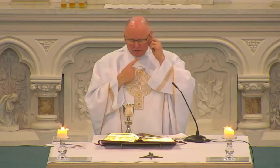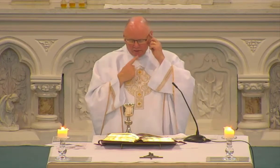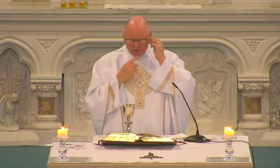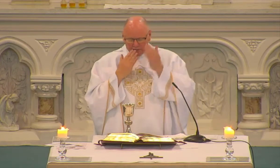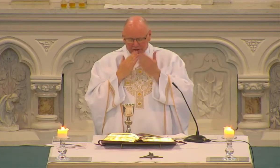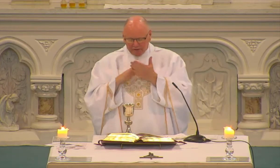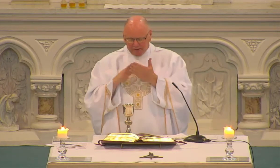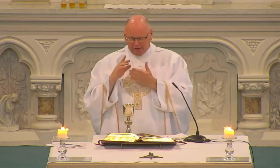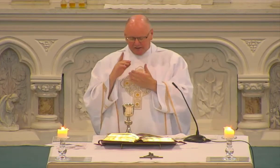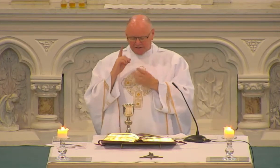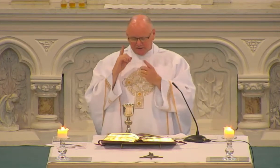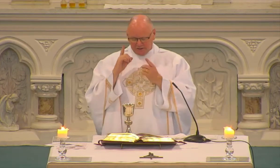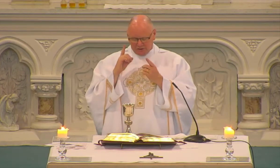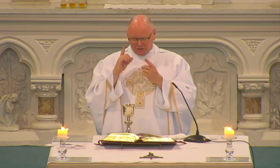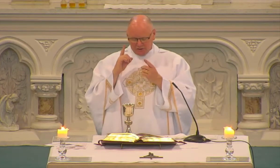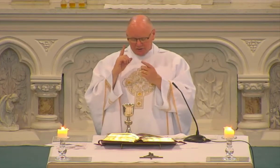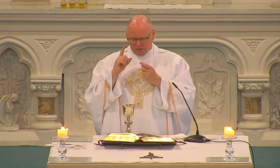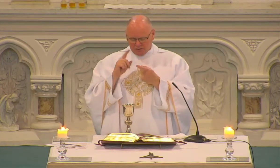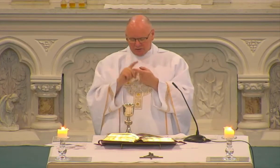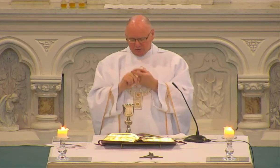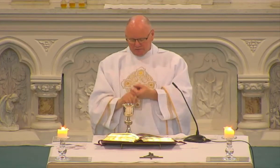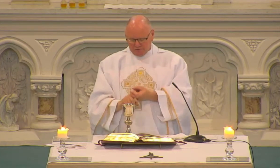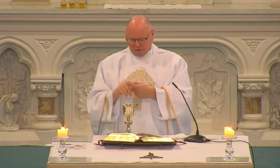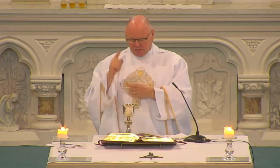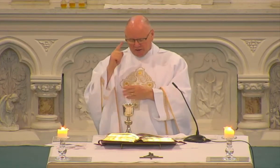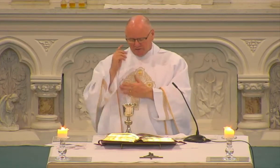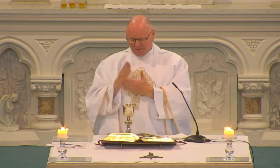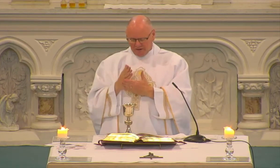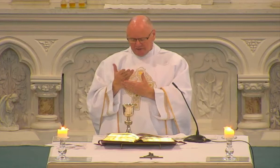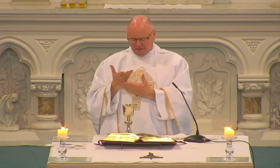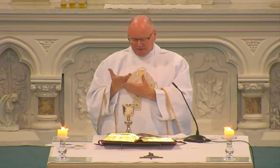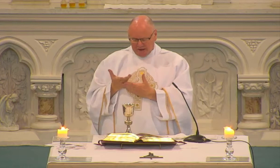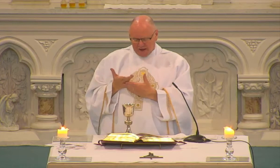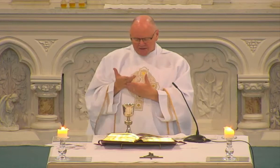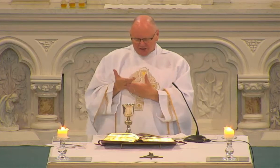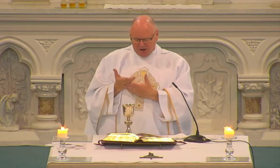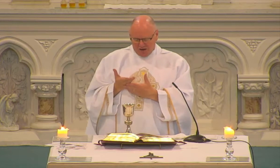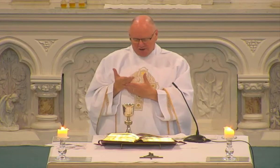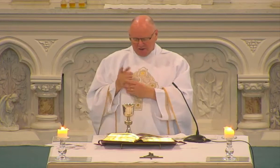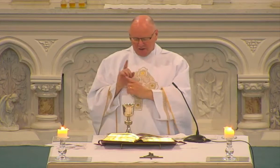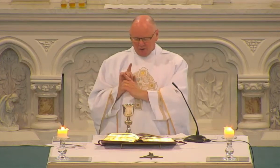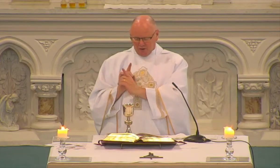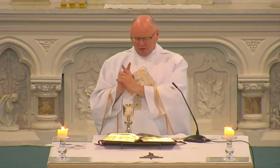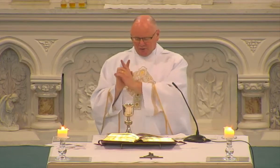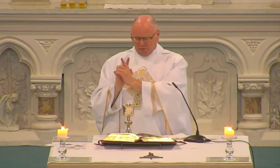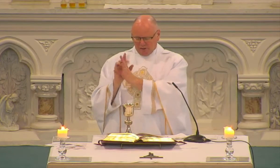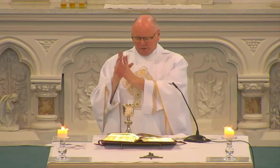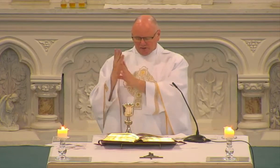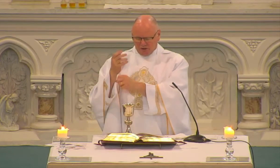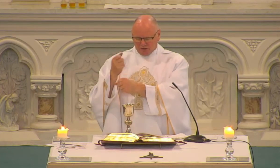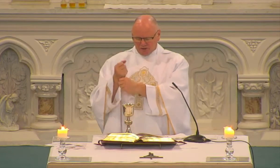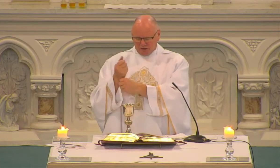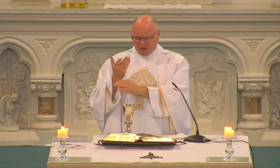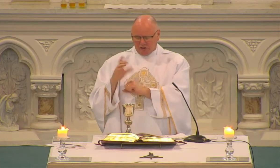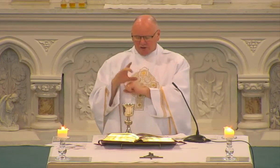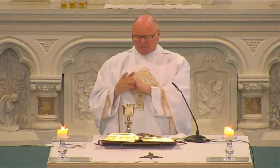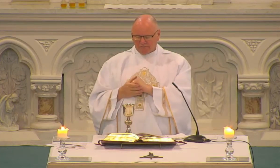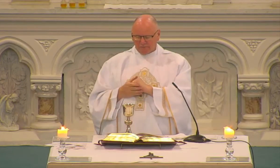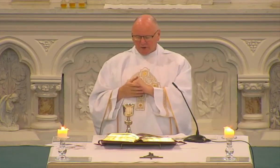Be pleased to confirm in faith, in charity, your pilgrim church on earth,